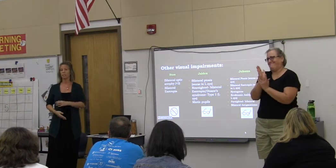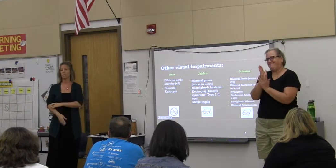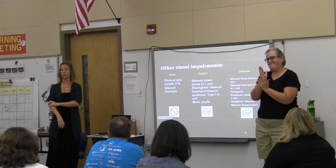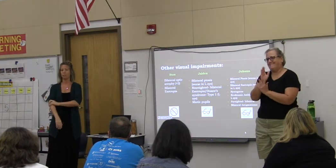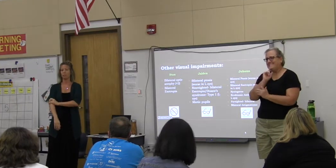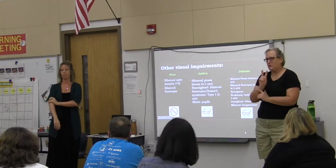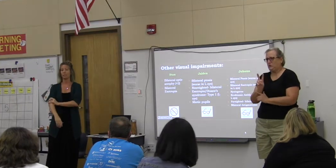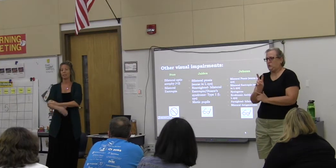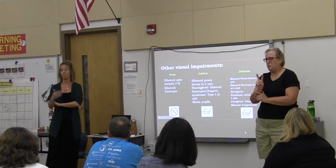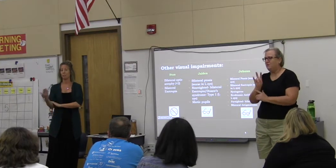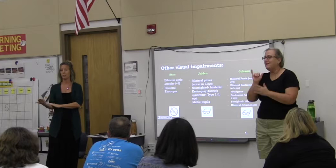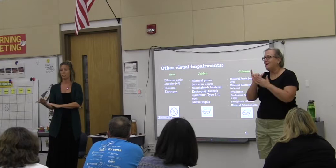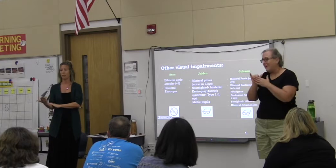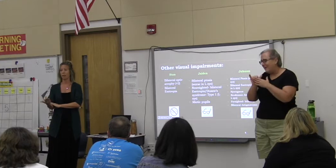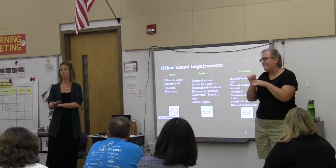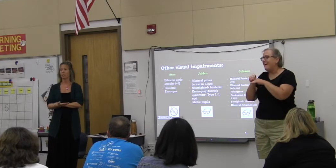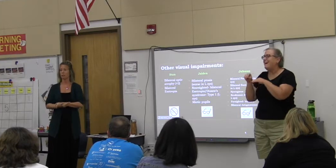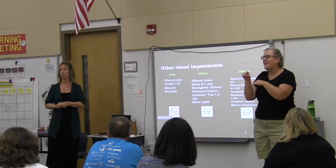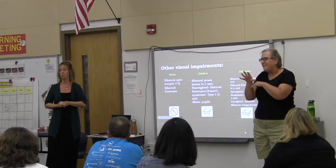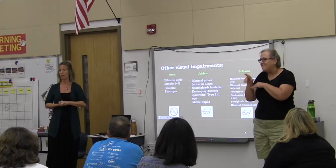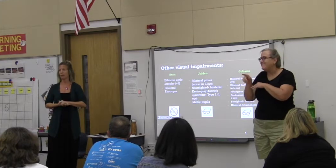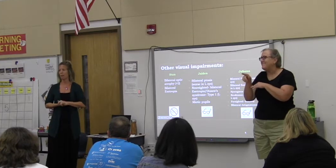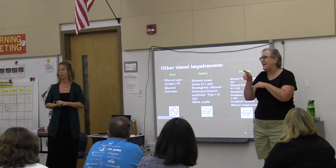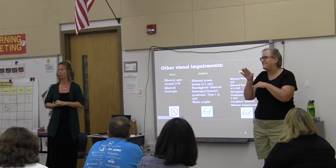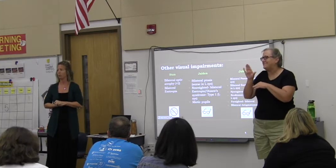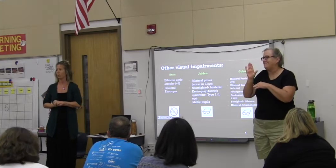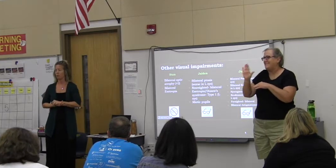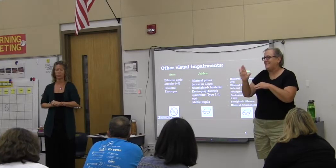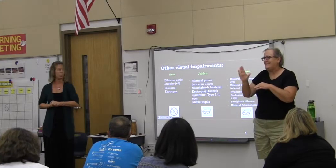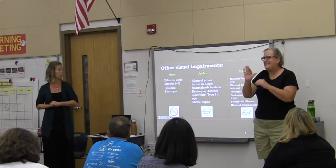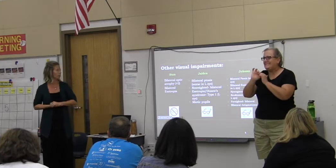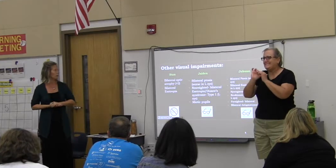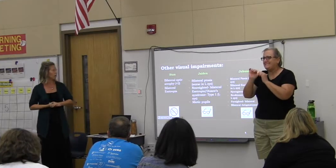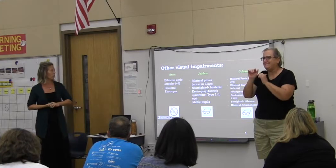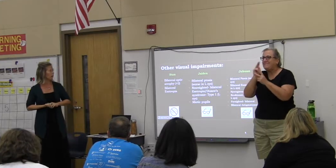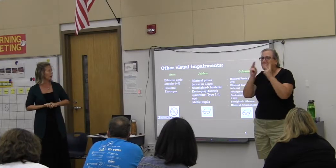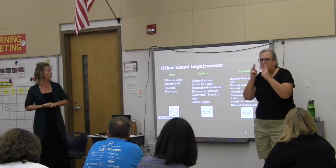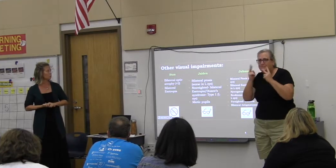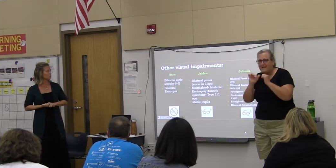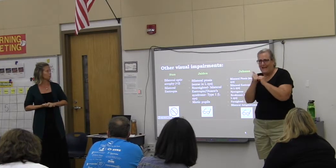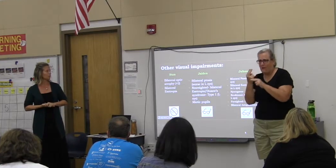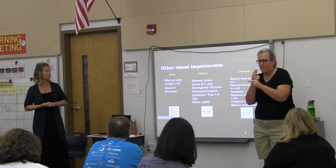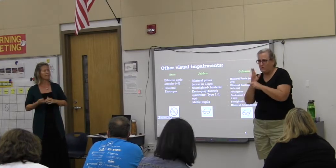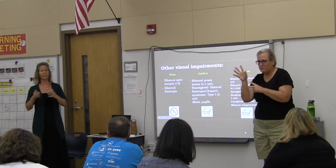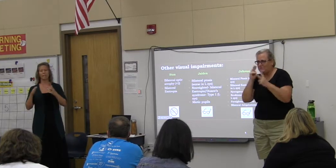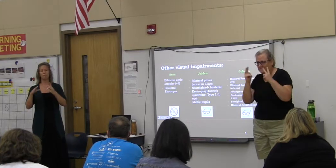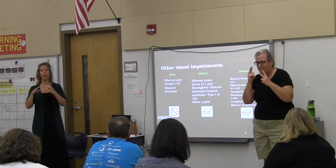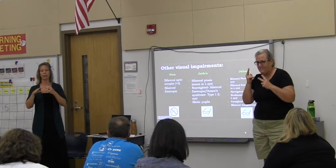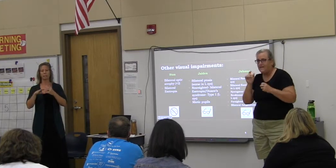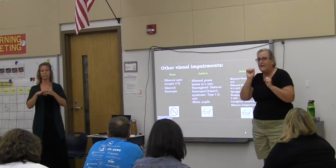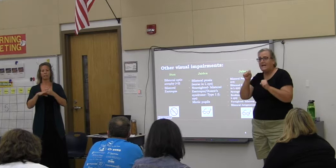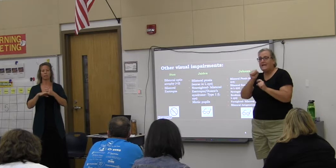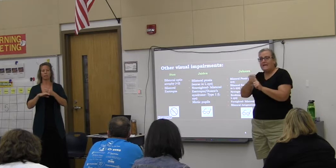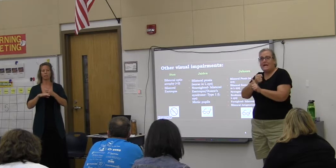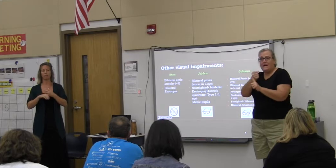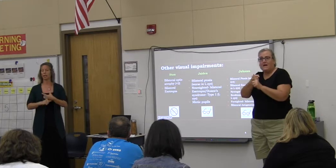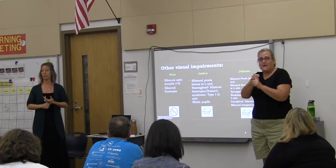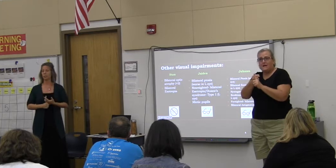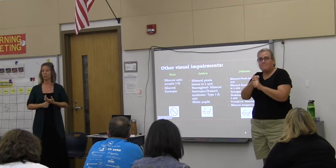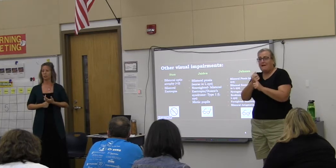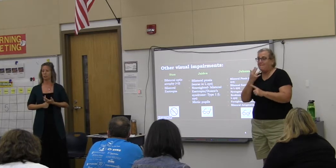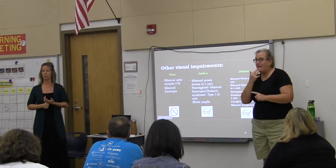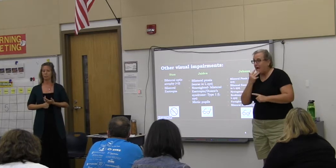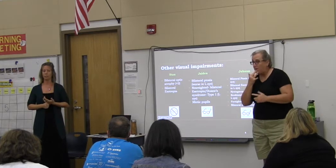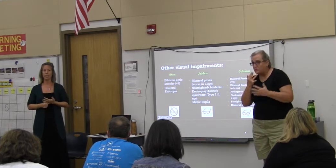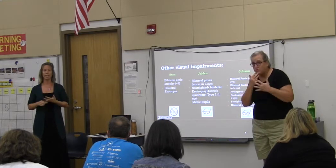This really does affect, aside from his CVI, this really impacts how he uses his vision. It can impact